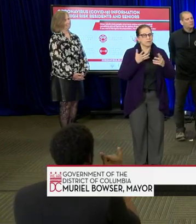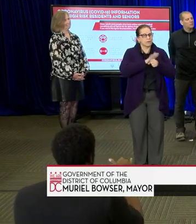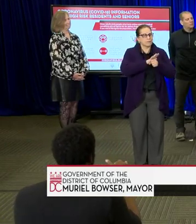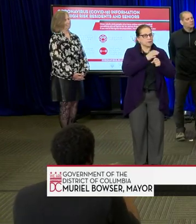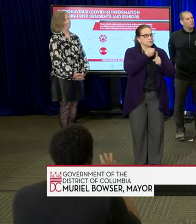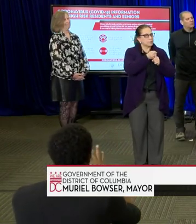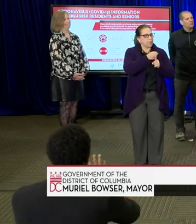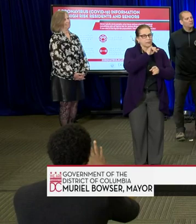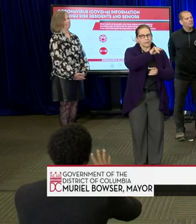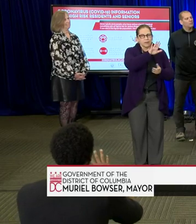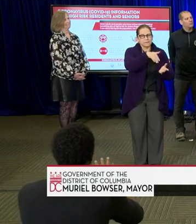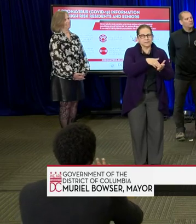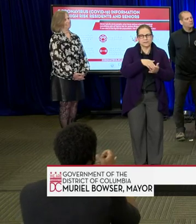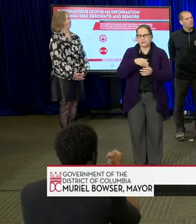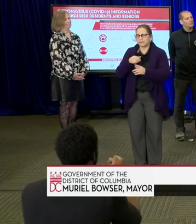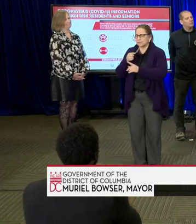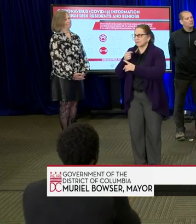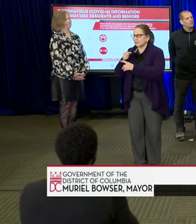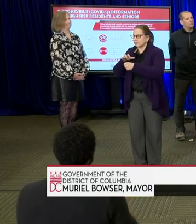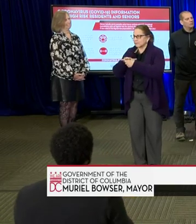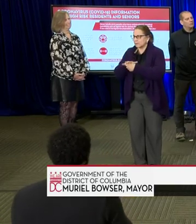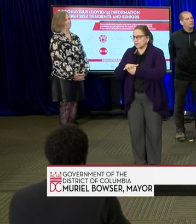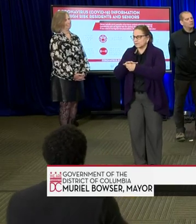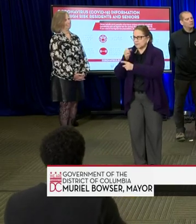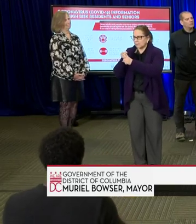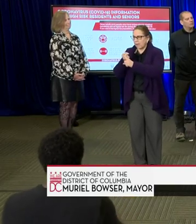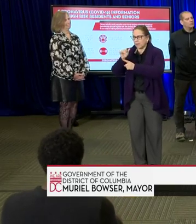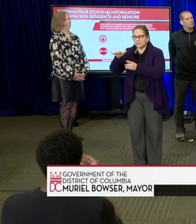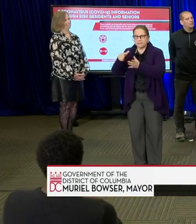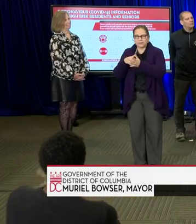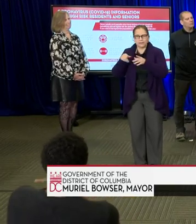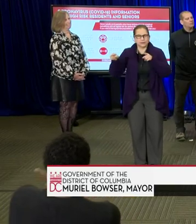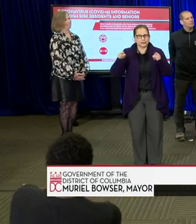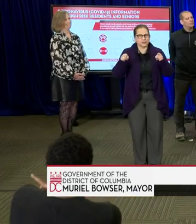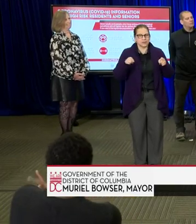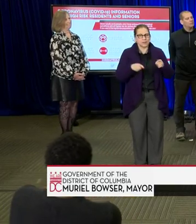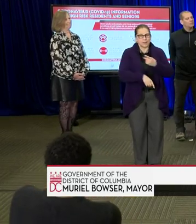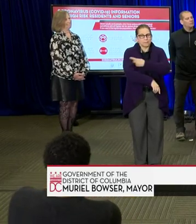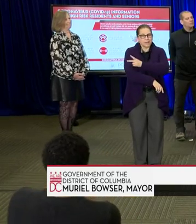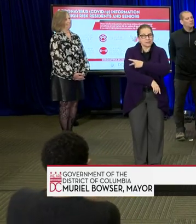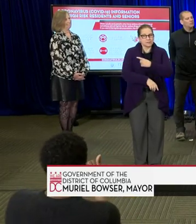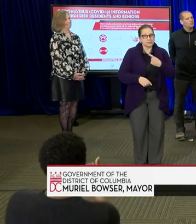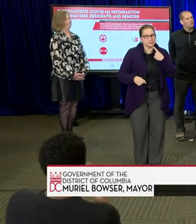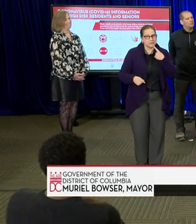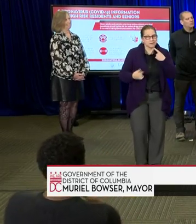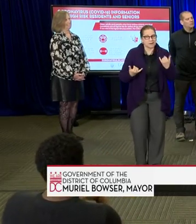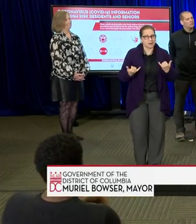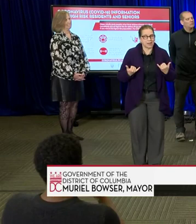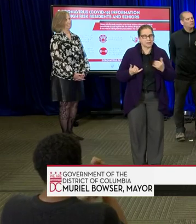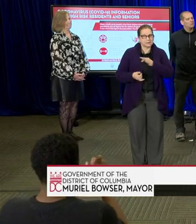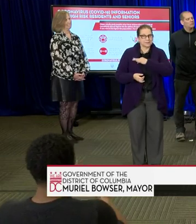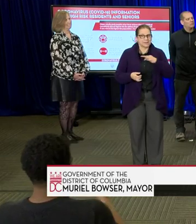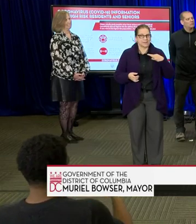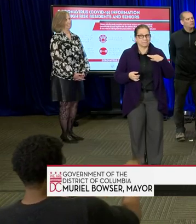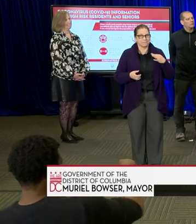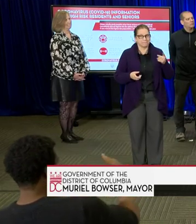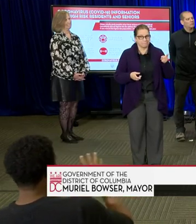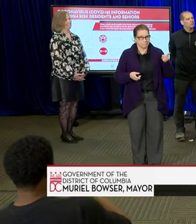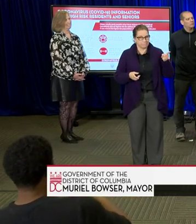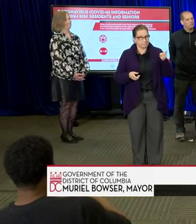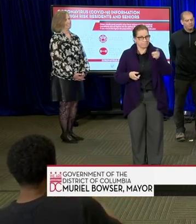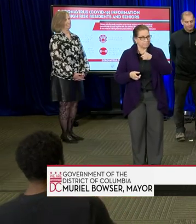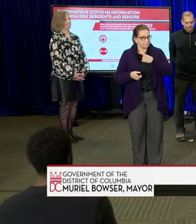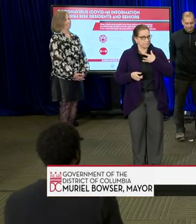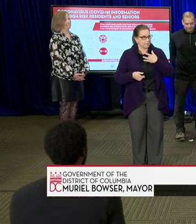and they seem to be less than compassionate. And I'm wondering if maybe just what you were seeing anecdotally. And